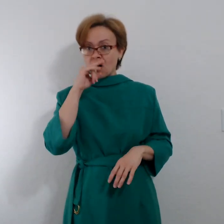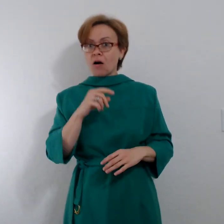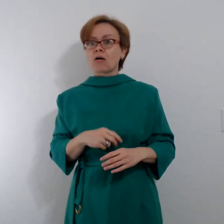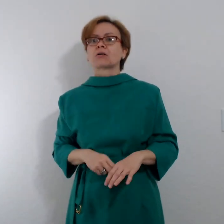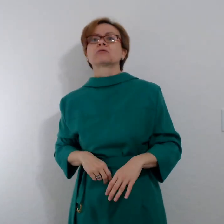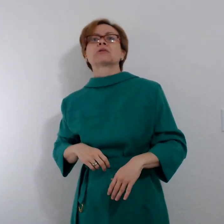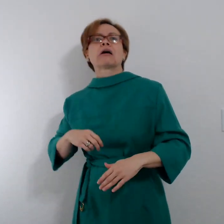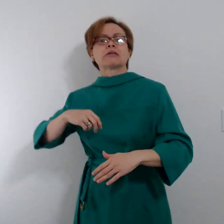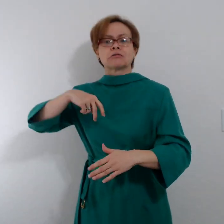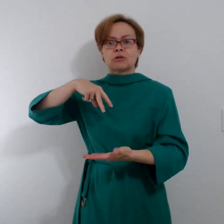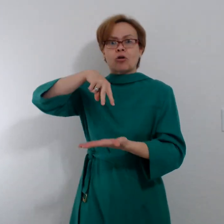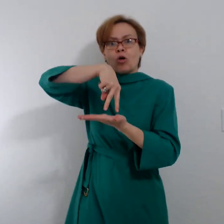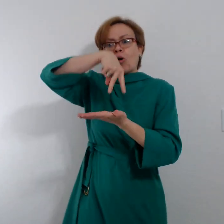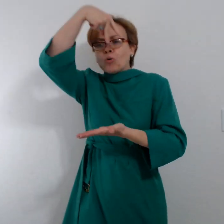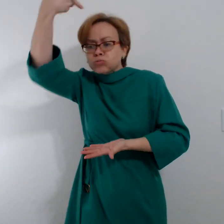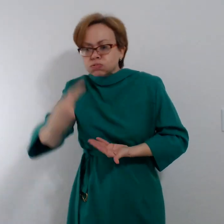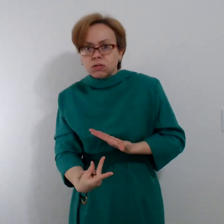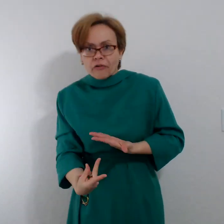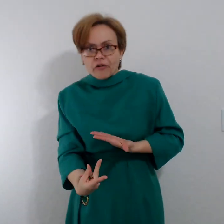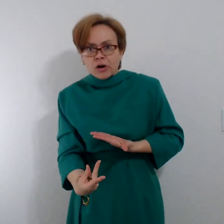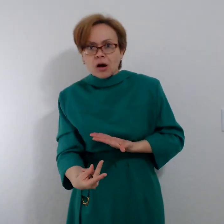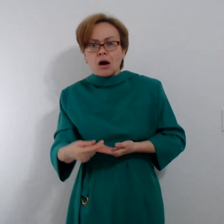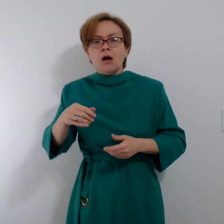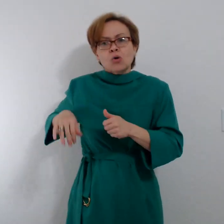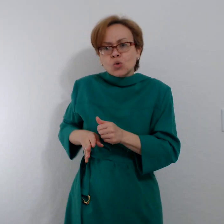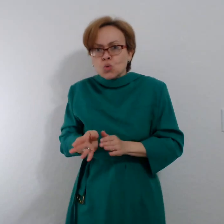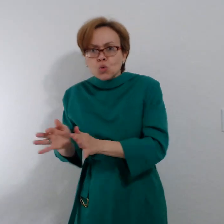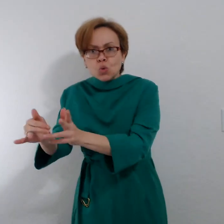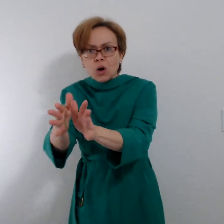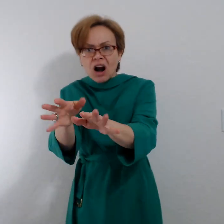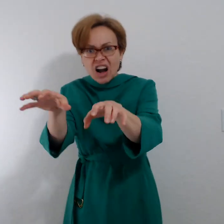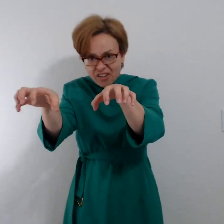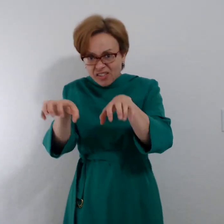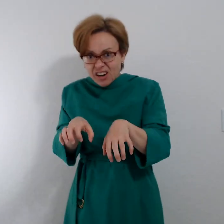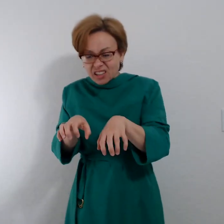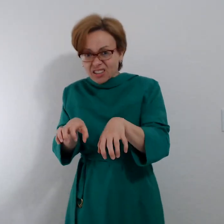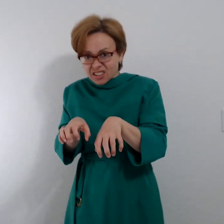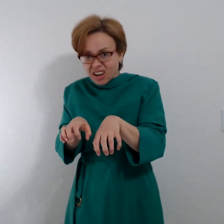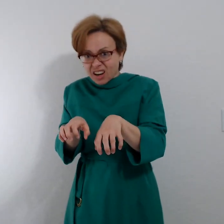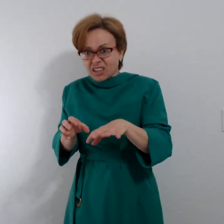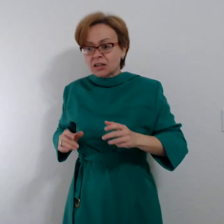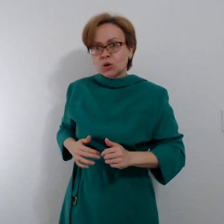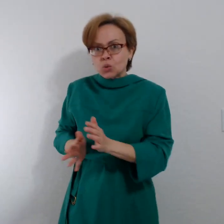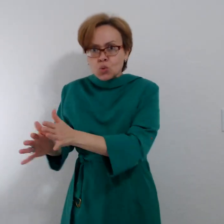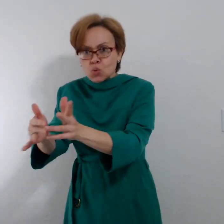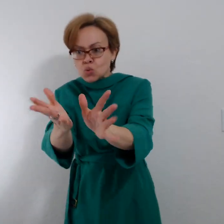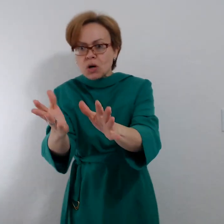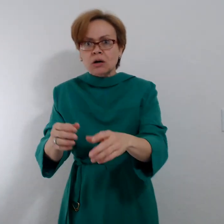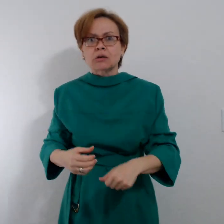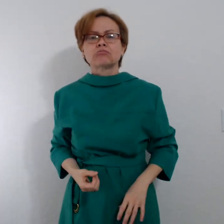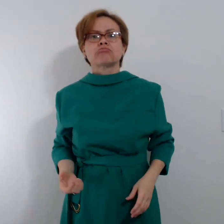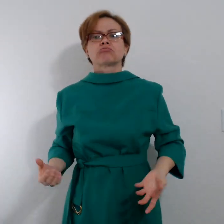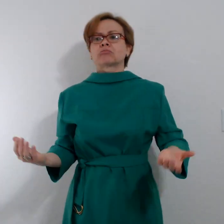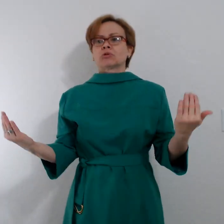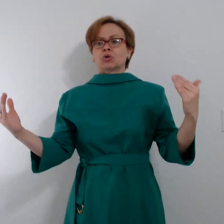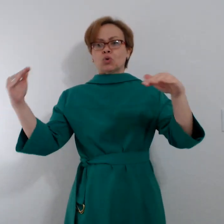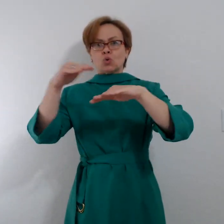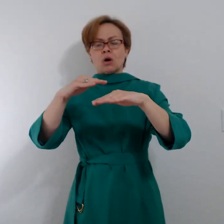ice and was trapped under a river. He was underneath not breathing